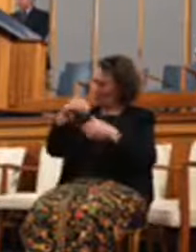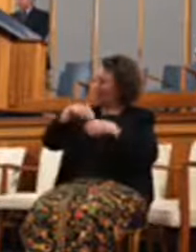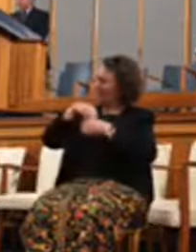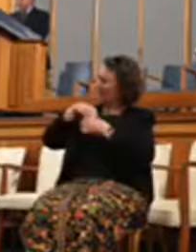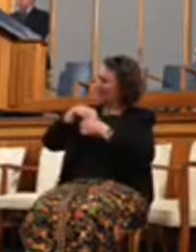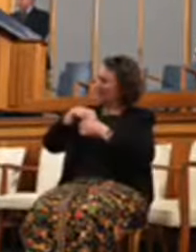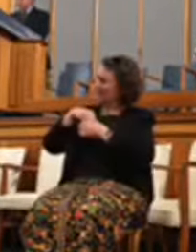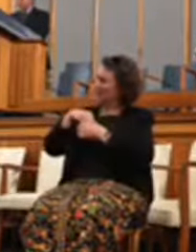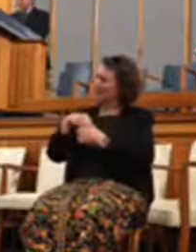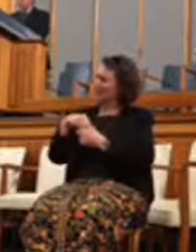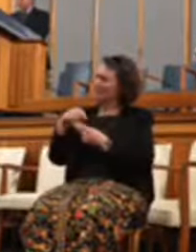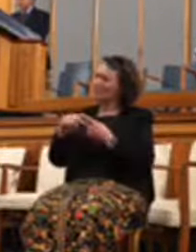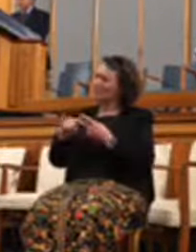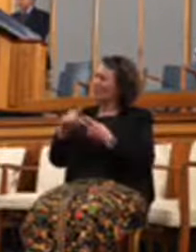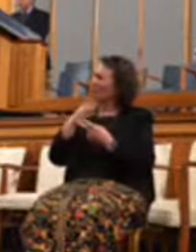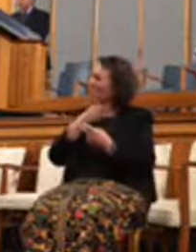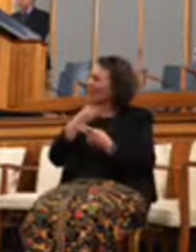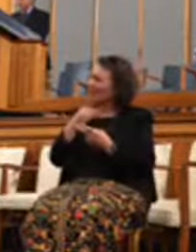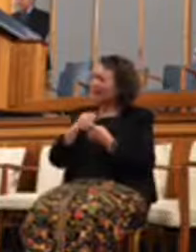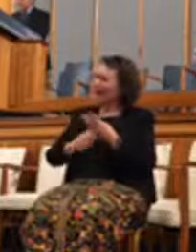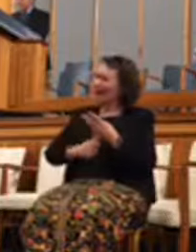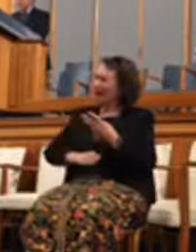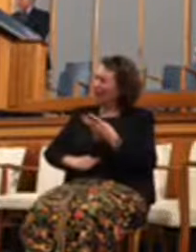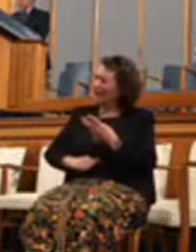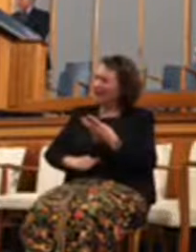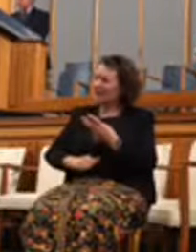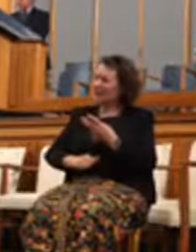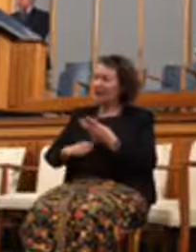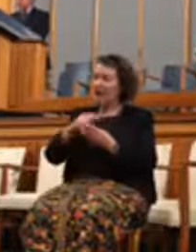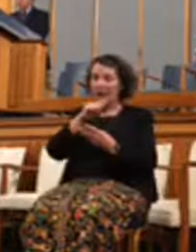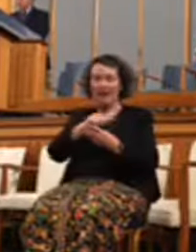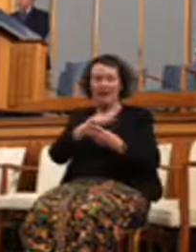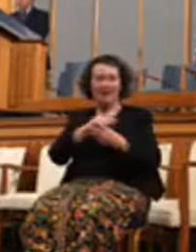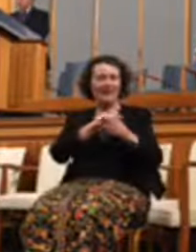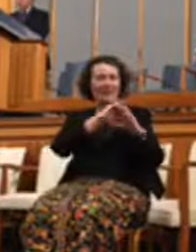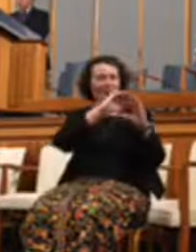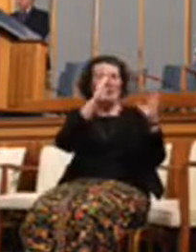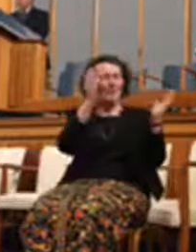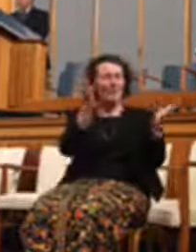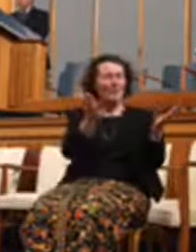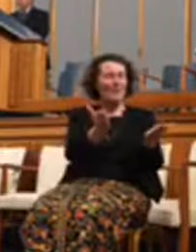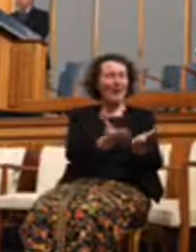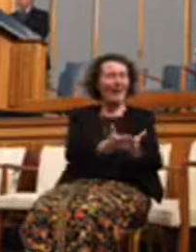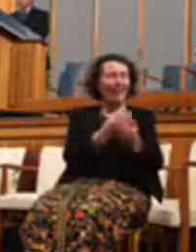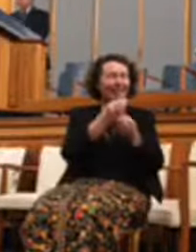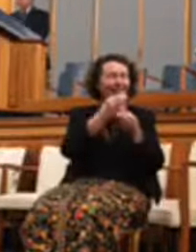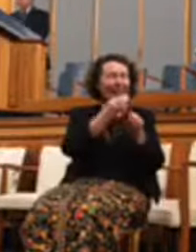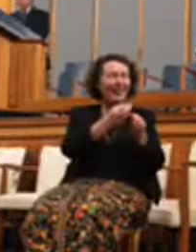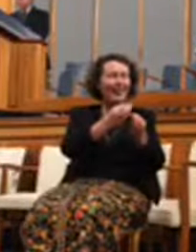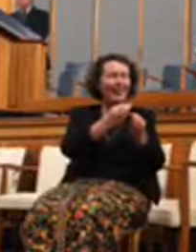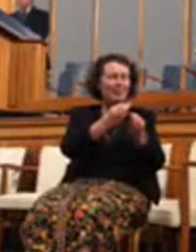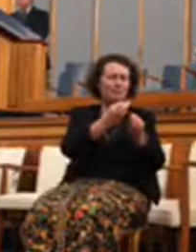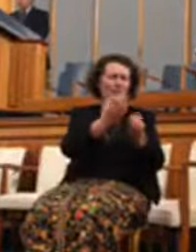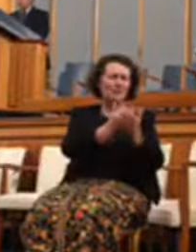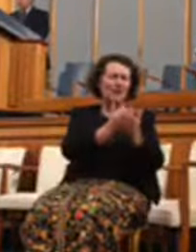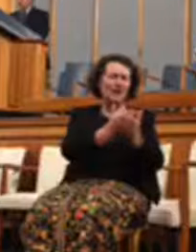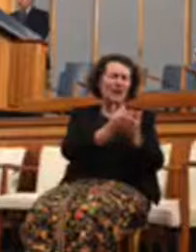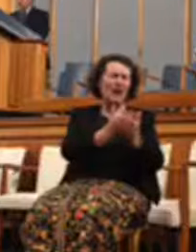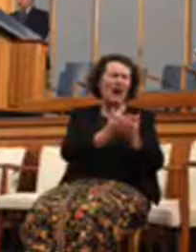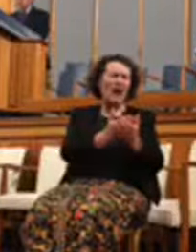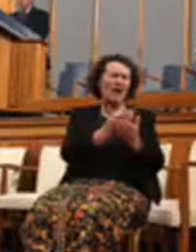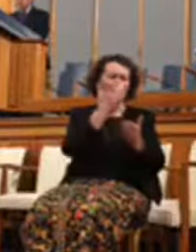is like a mirage. It shows to us water, but indeed we die without the Lord